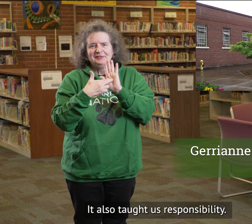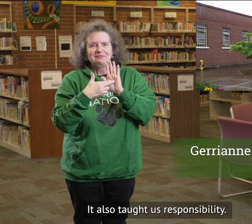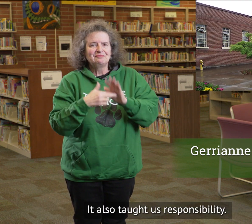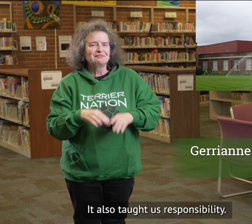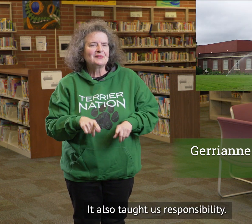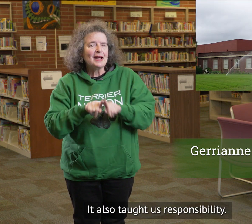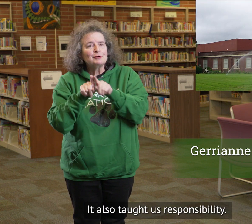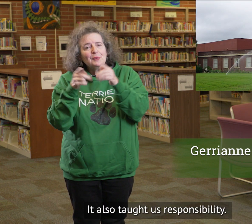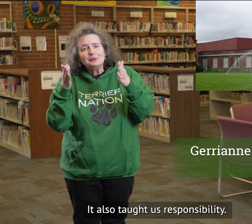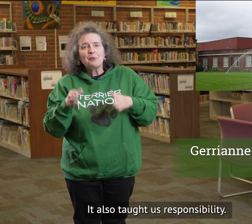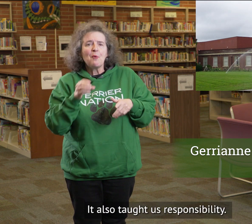responsibility.